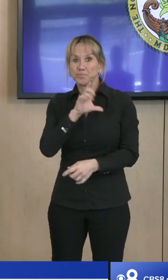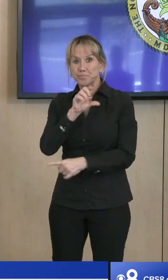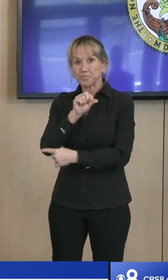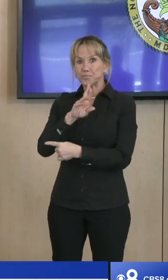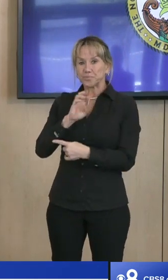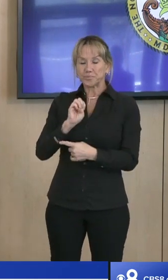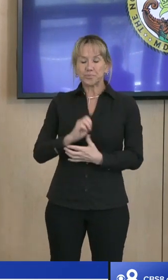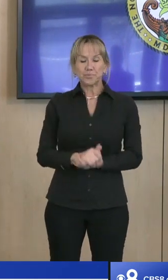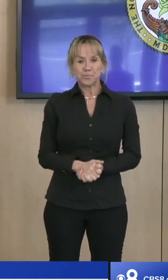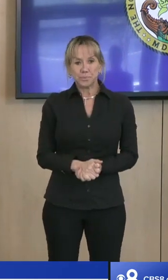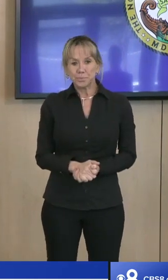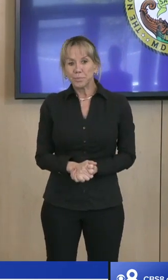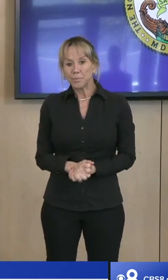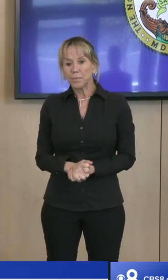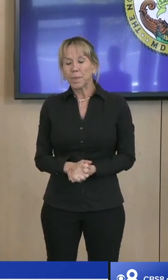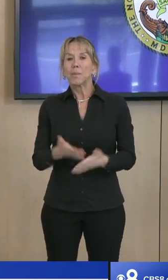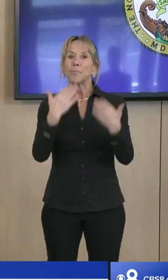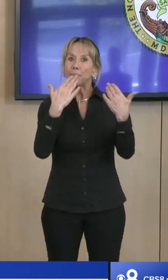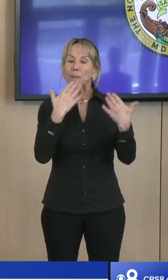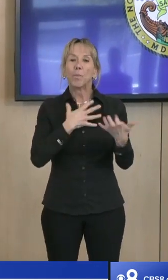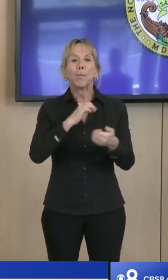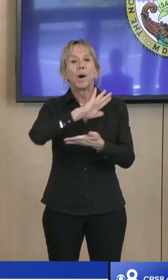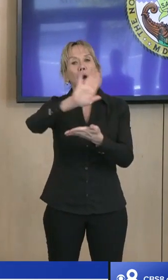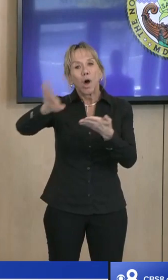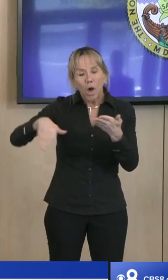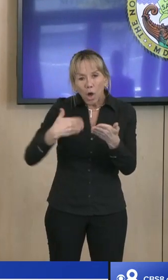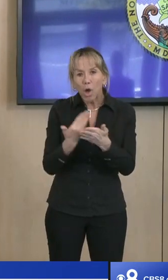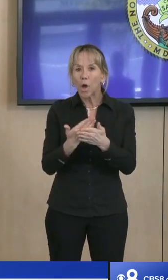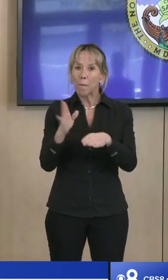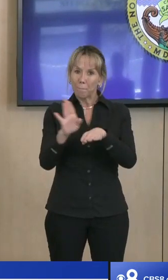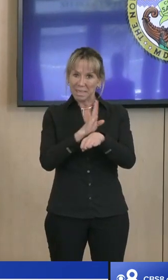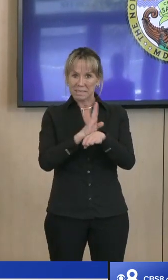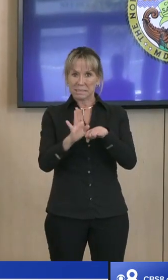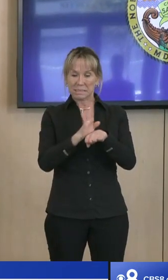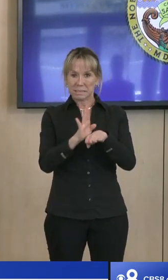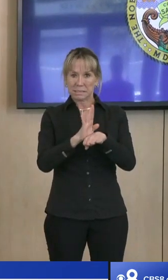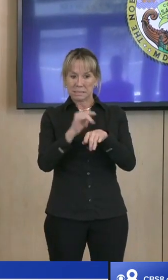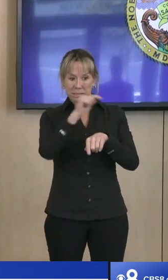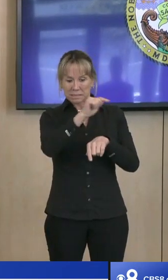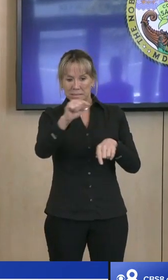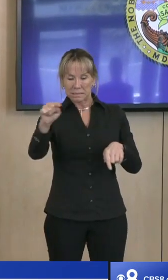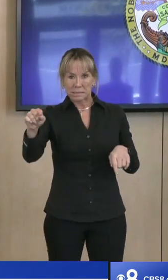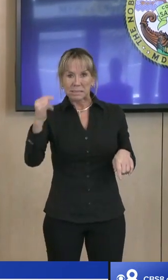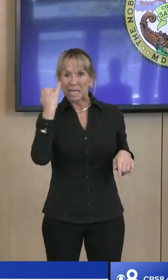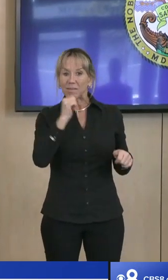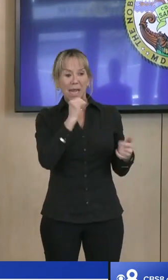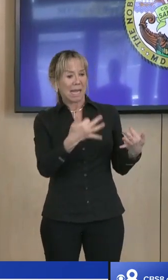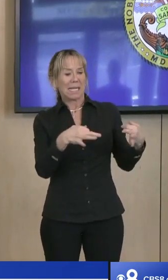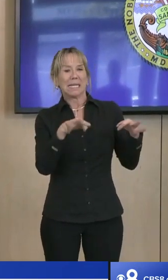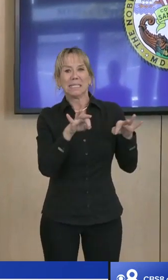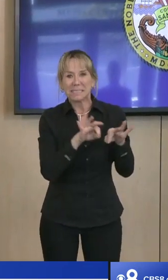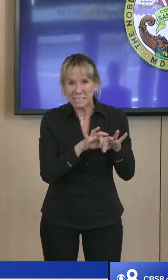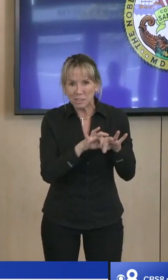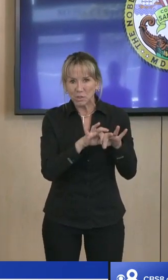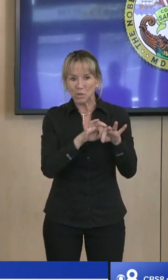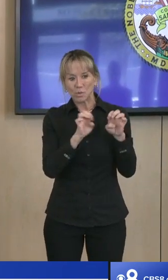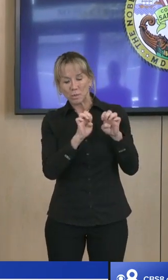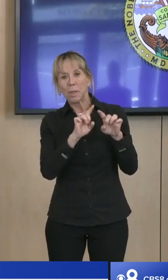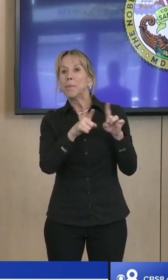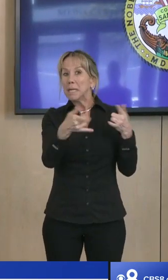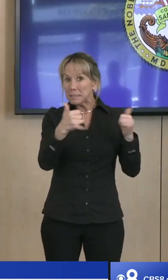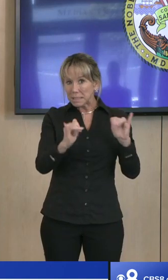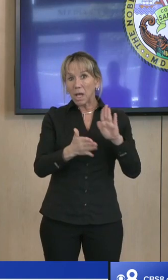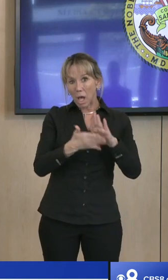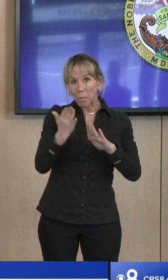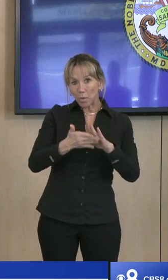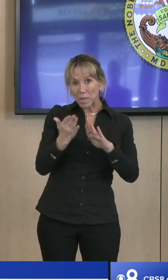Thank you. We want all businesses reported to law enforcement that are not deemed essential but are still in operation. And it's